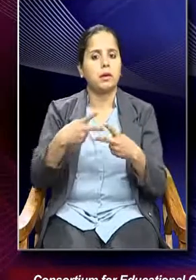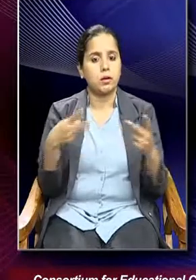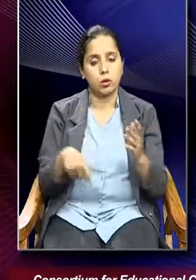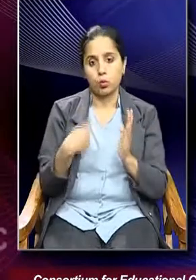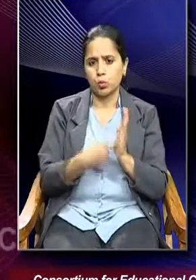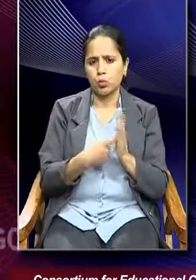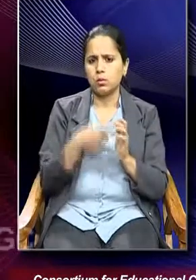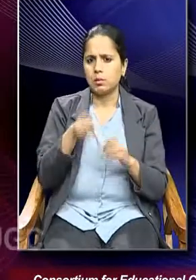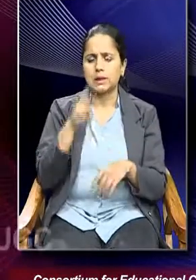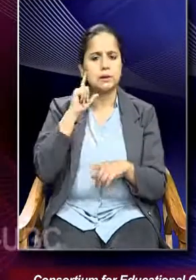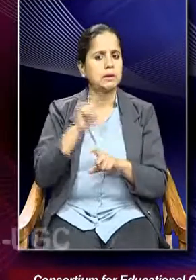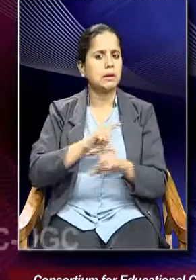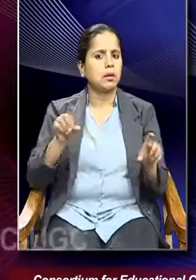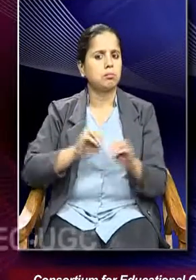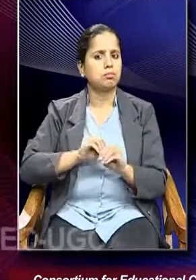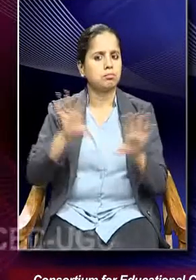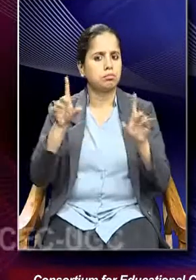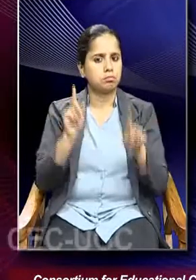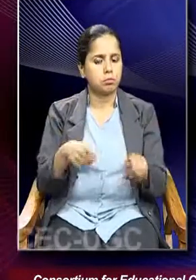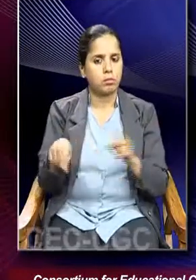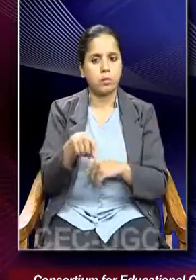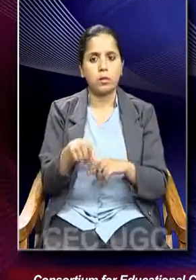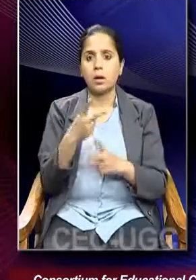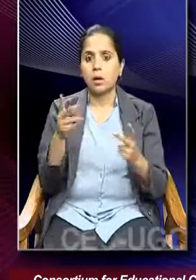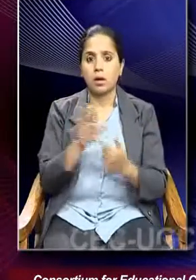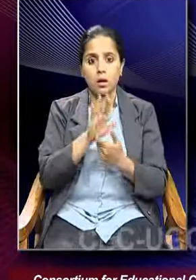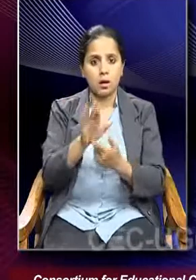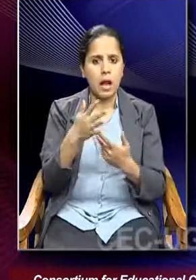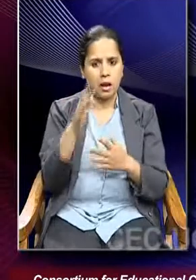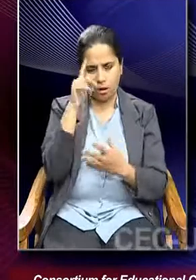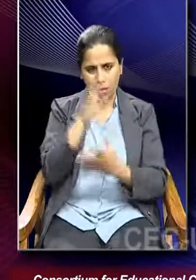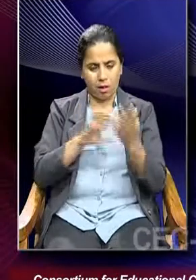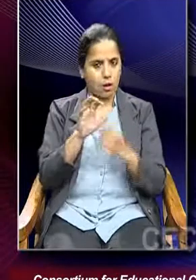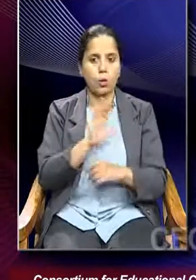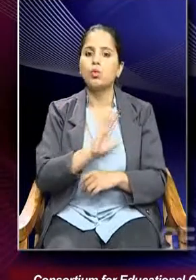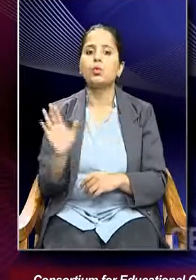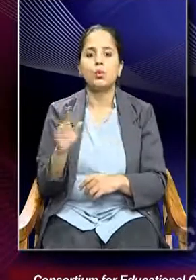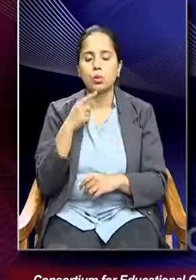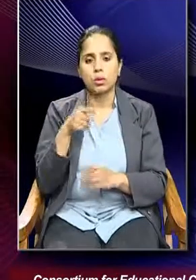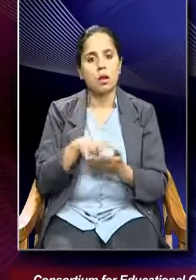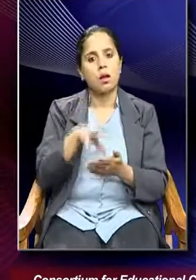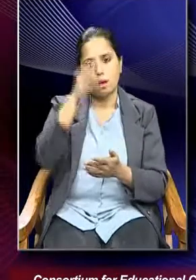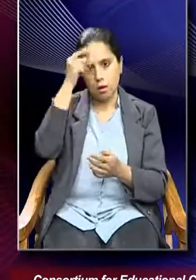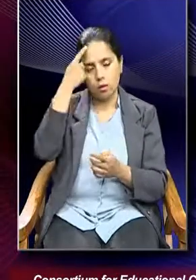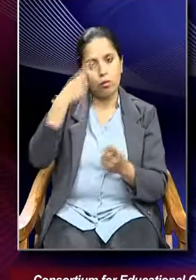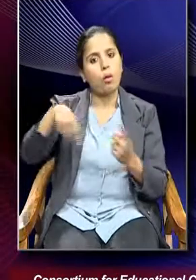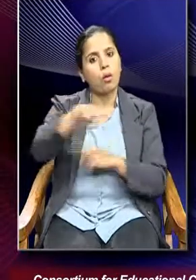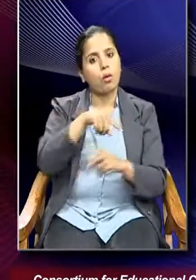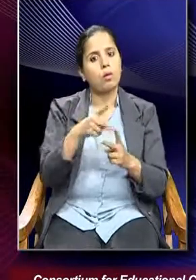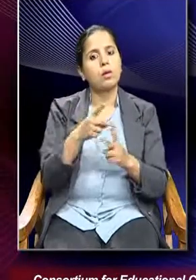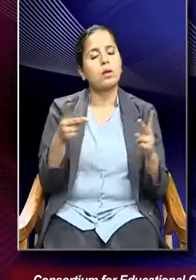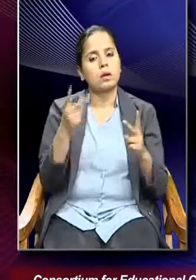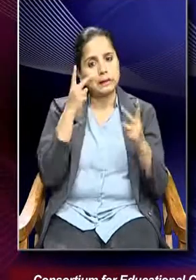be clearly defined upfront without any ambiguity. So this was the learning message from this particular